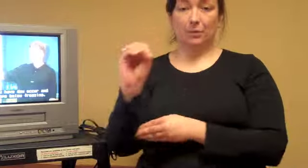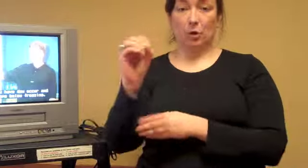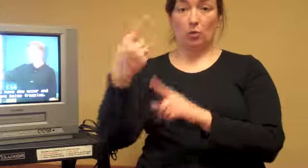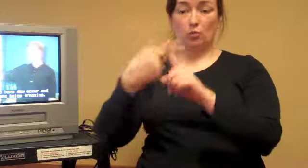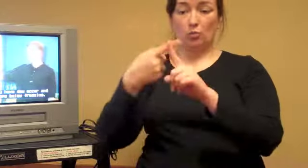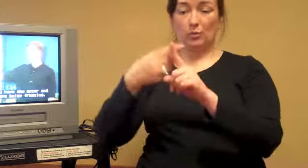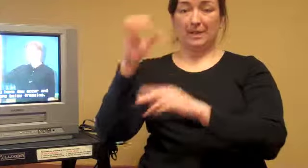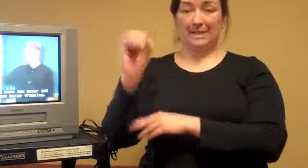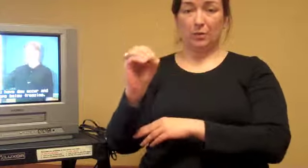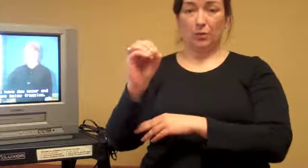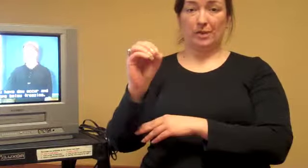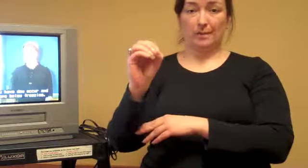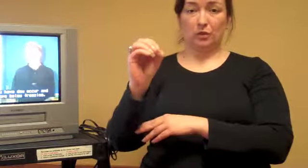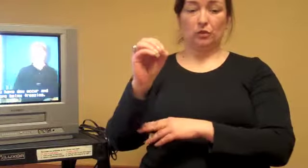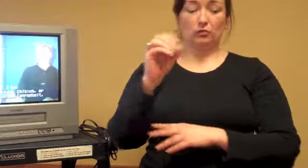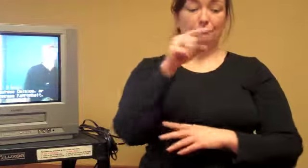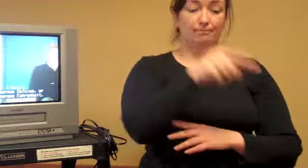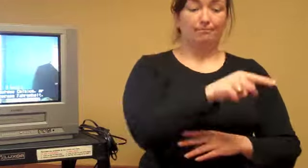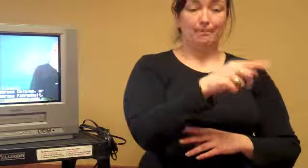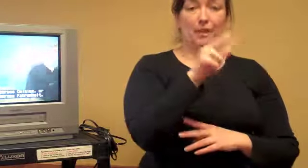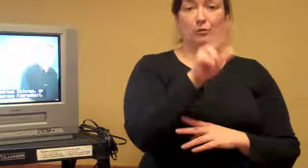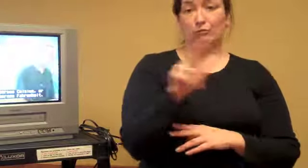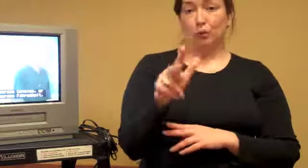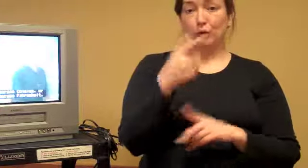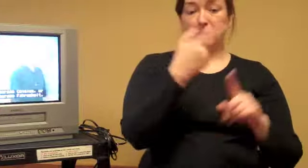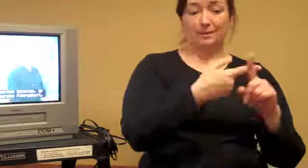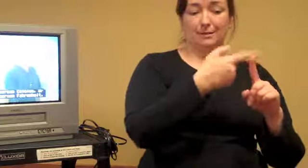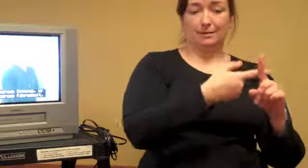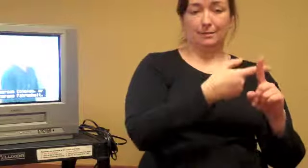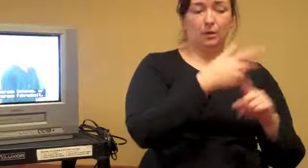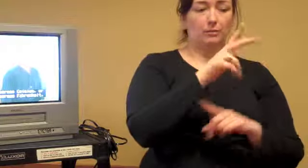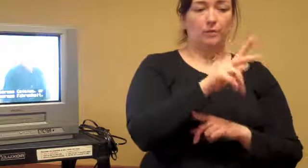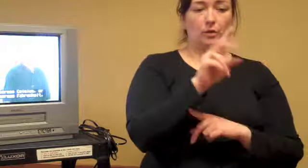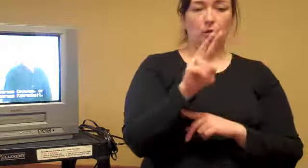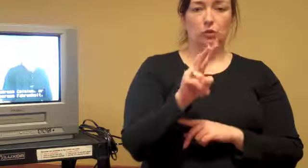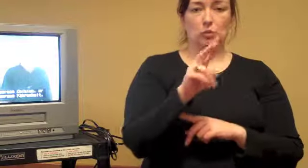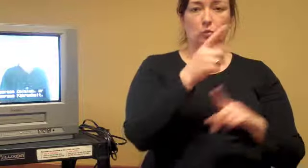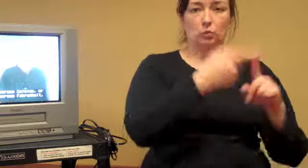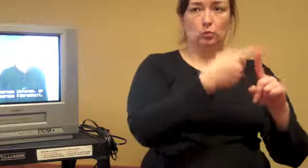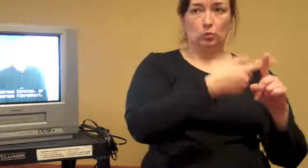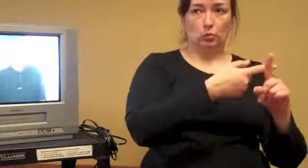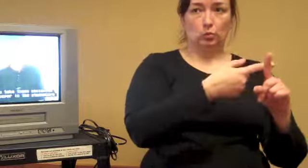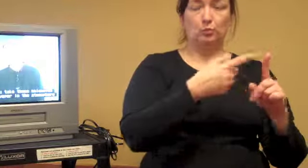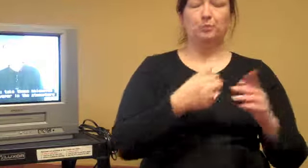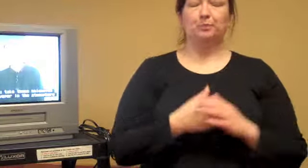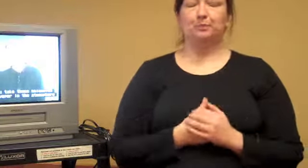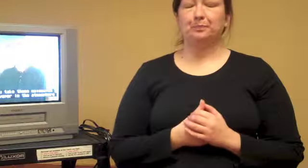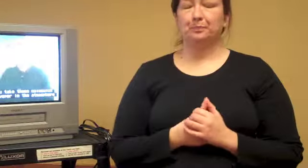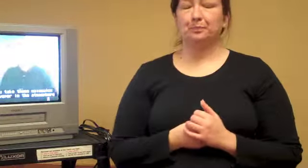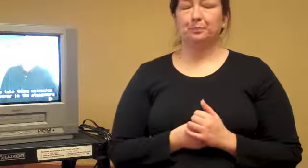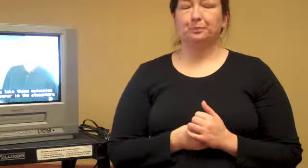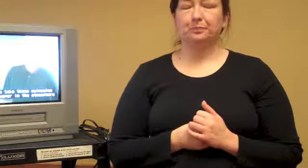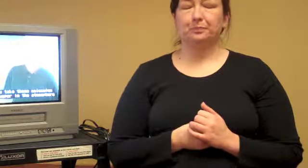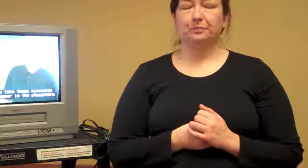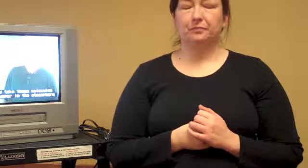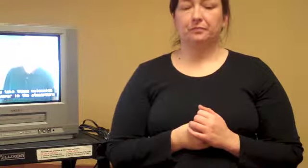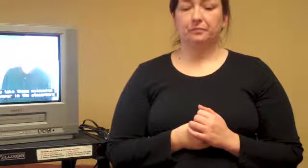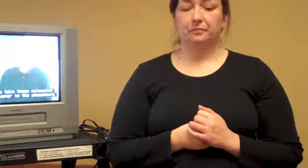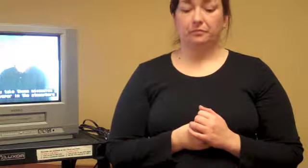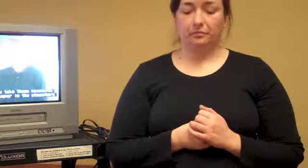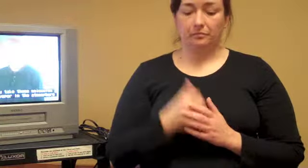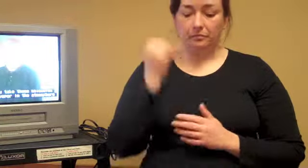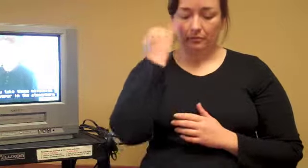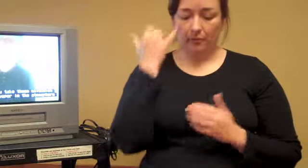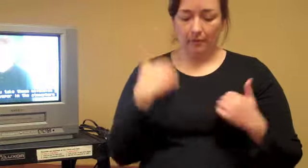or you have dew occur and it drops below freezing, 0 degrees Celsius or 32 degrees Fahrenheit, then you